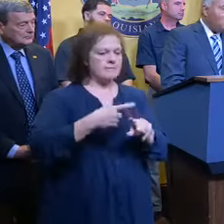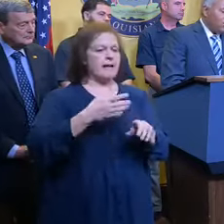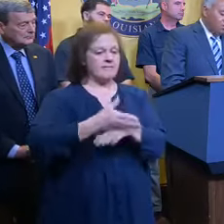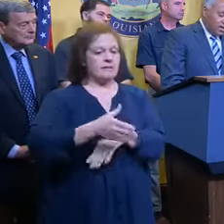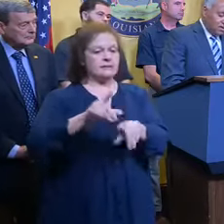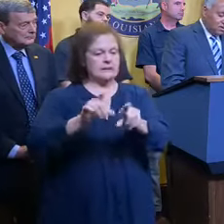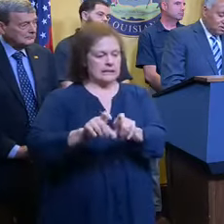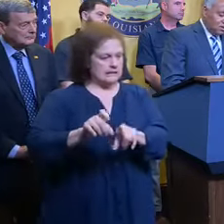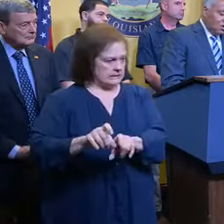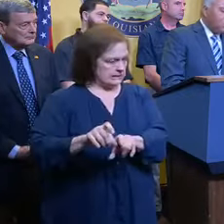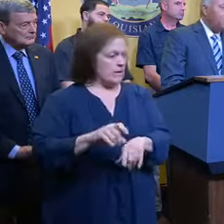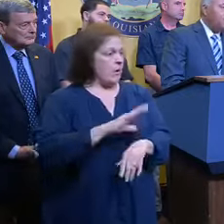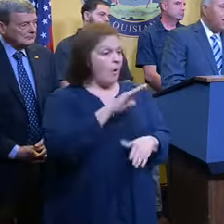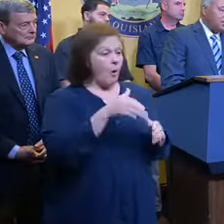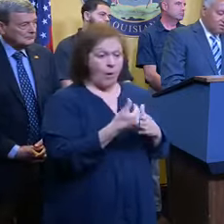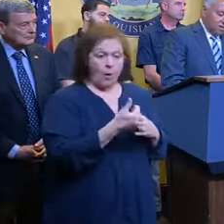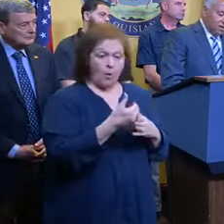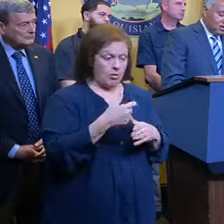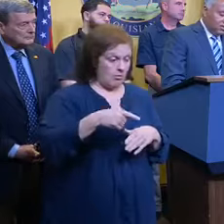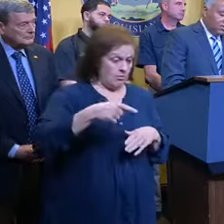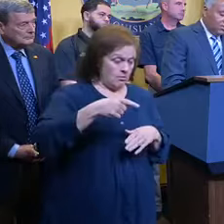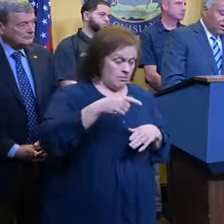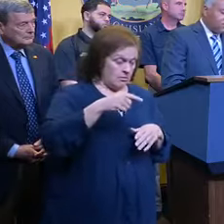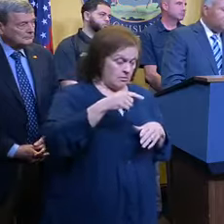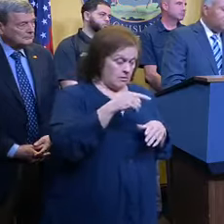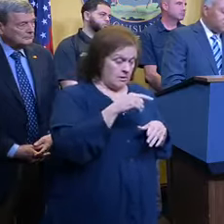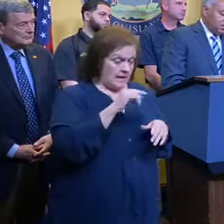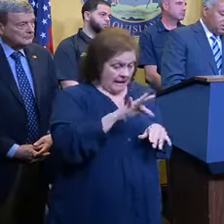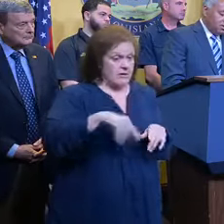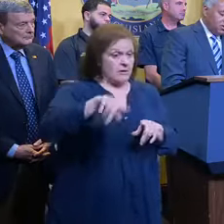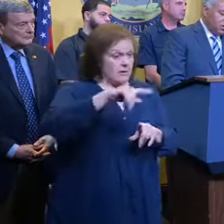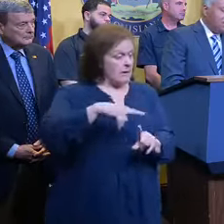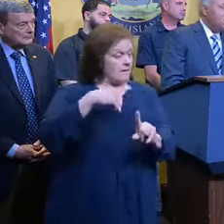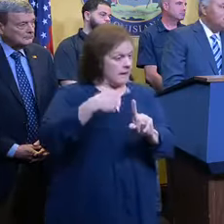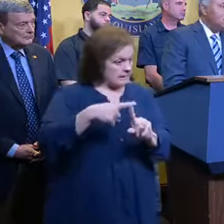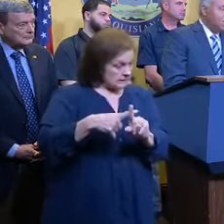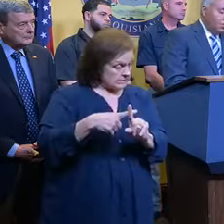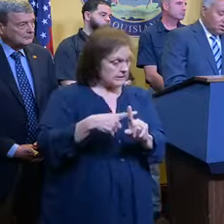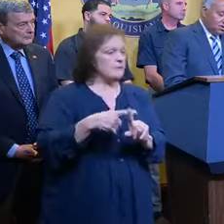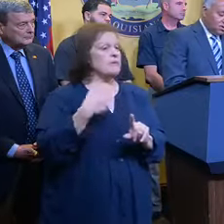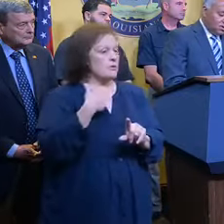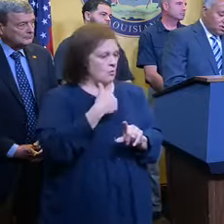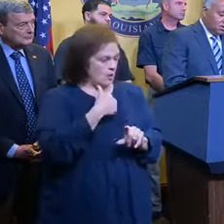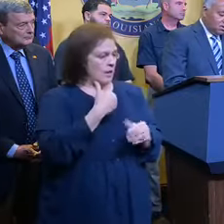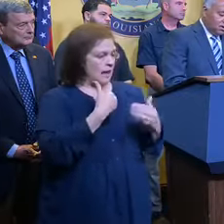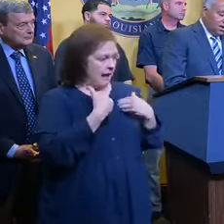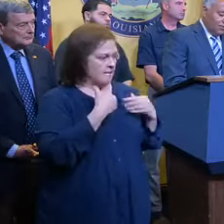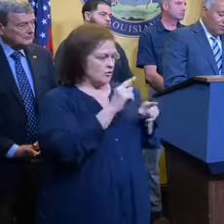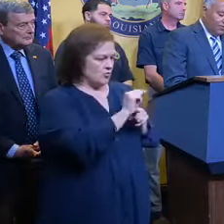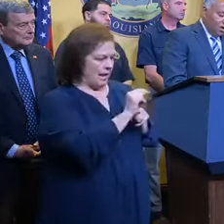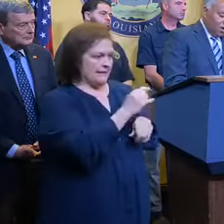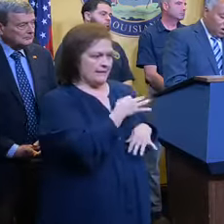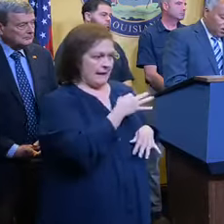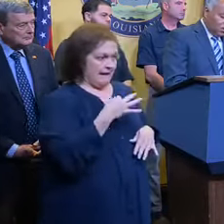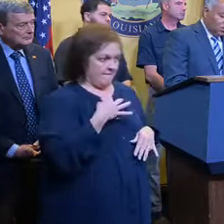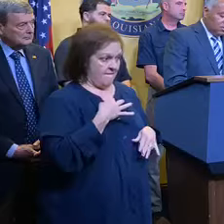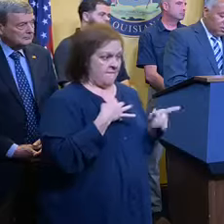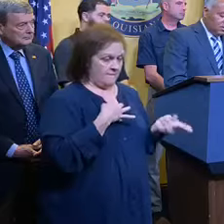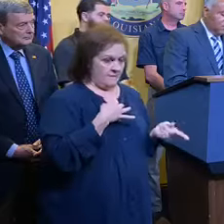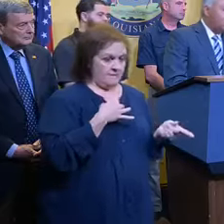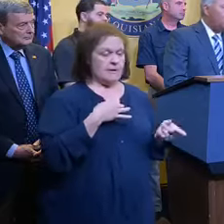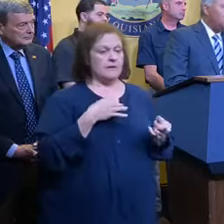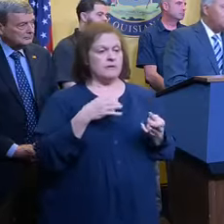All confirmed cases will be routed to the hospital by specially trained OPSO security staff. Also